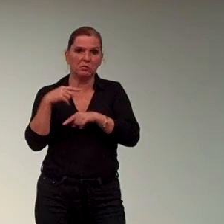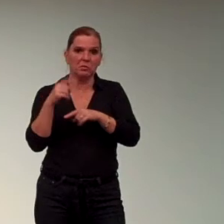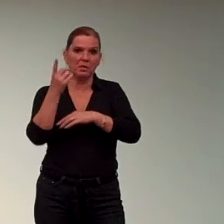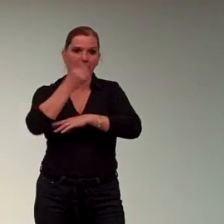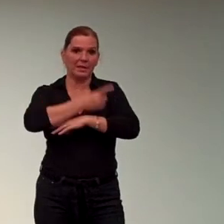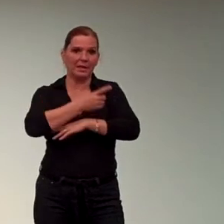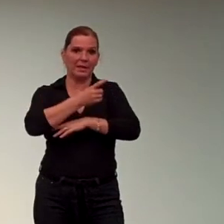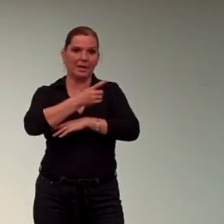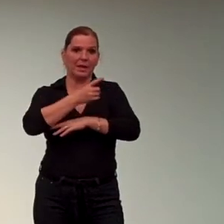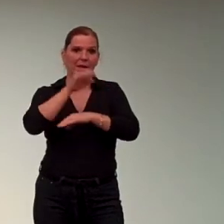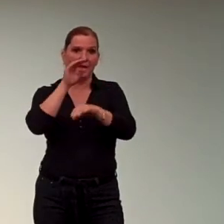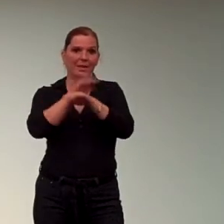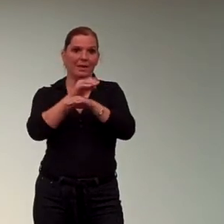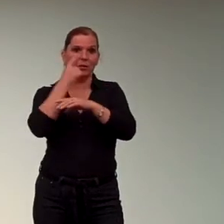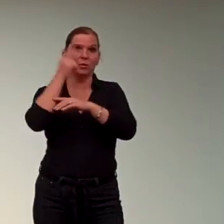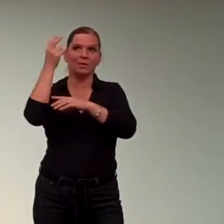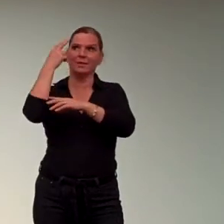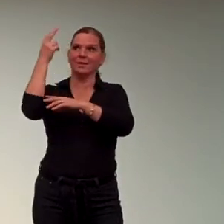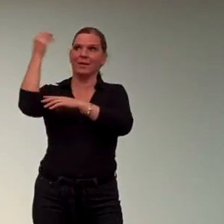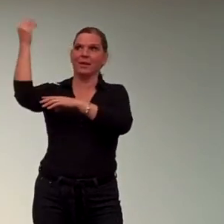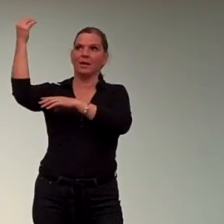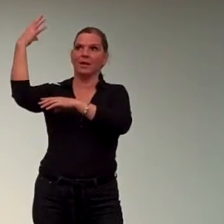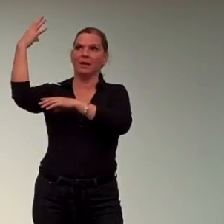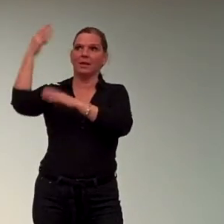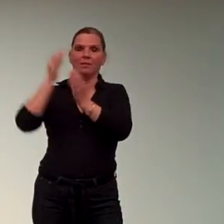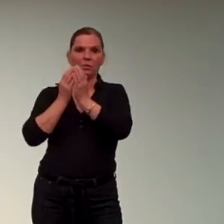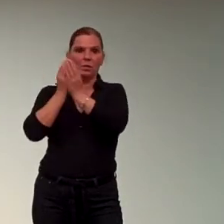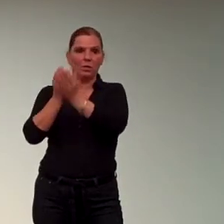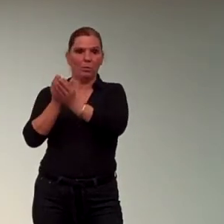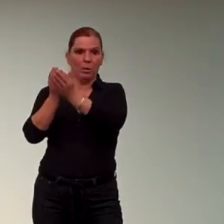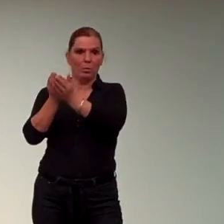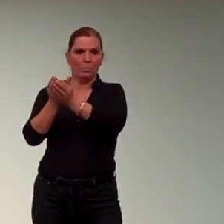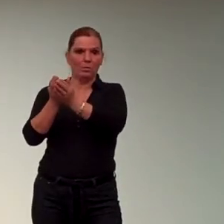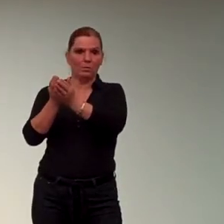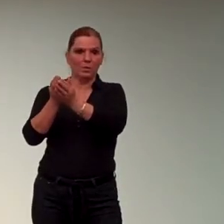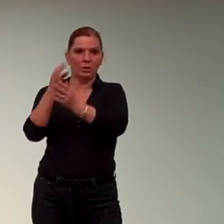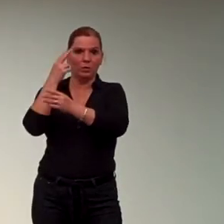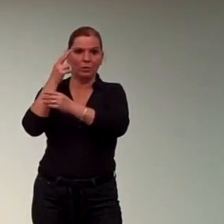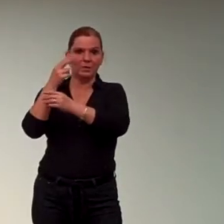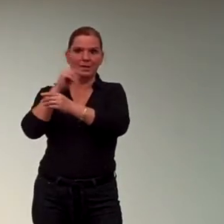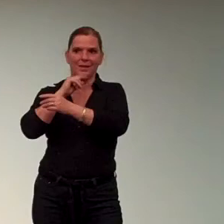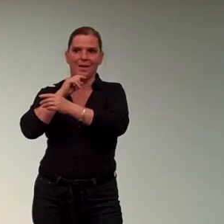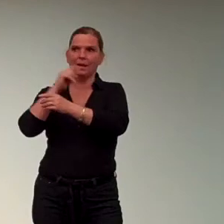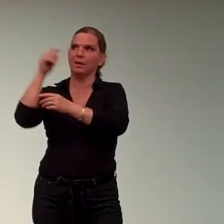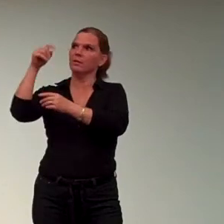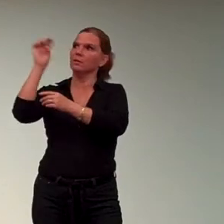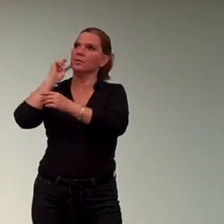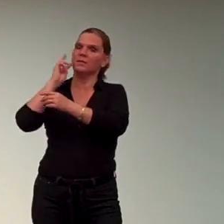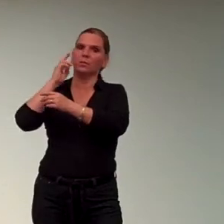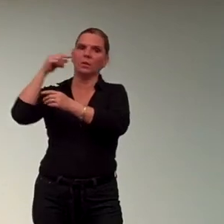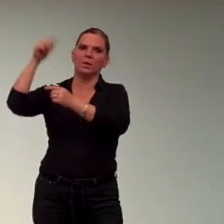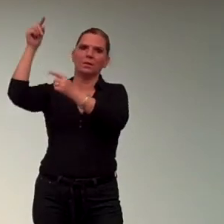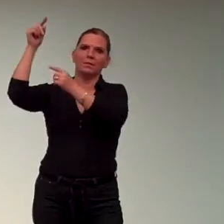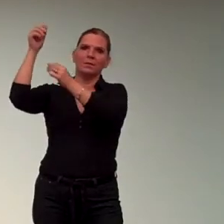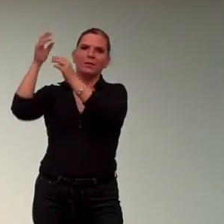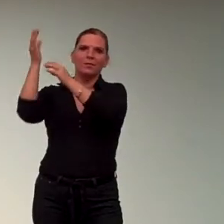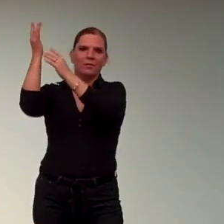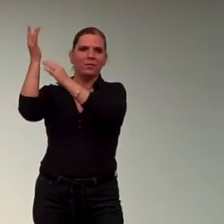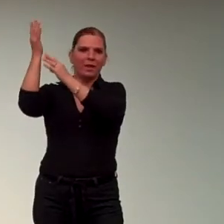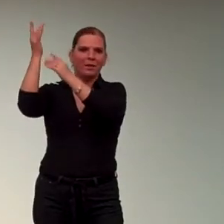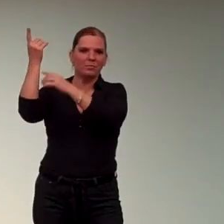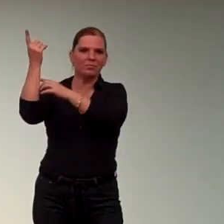lighten up the sky. So if you were in a steamboat coming upriver, you could see Wheeling from miles away. If you were